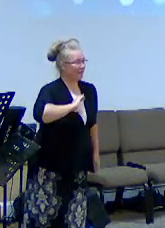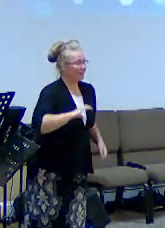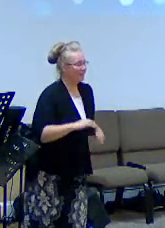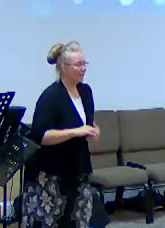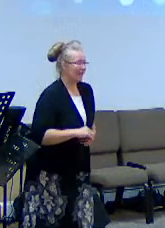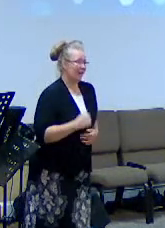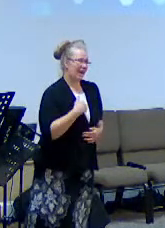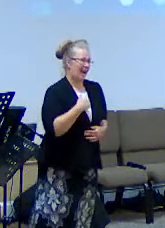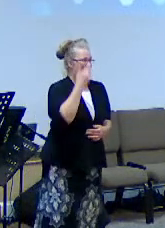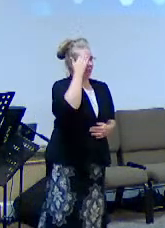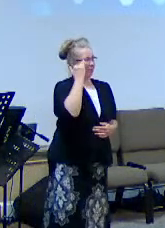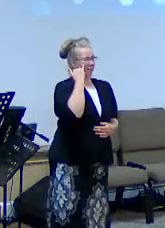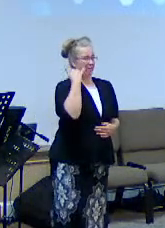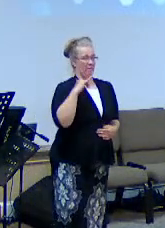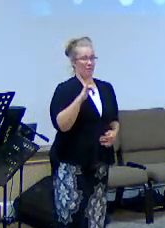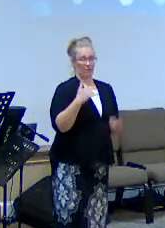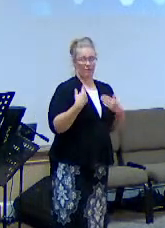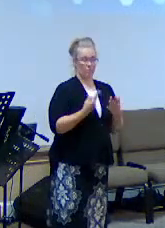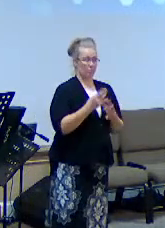I don't know if I'm ever going to get it.